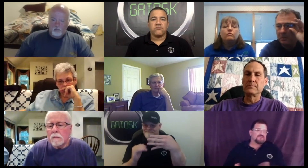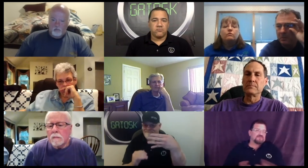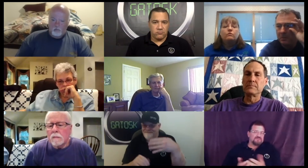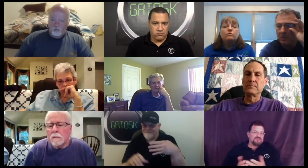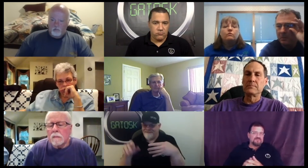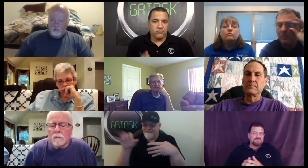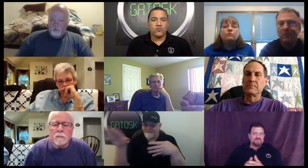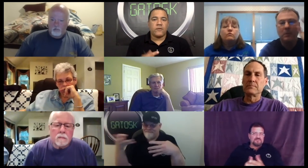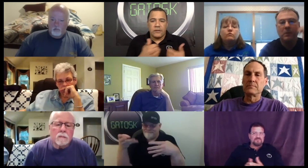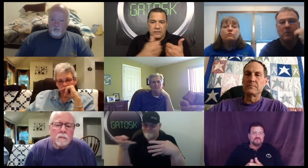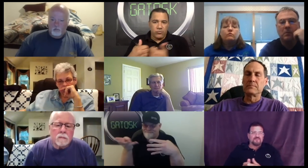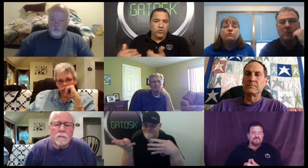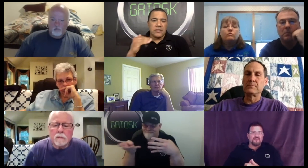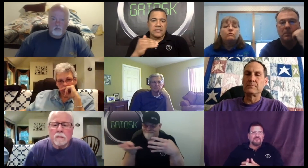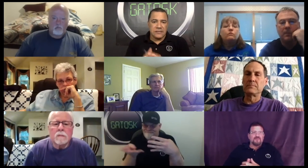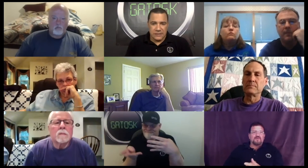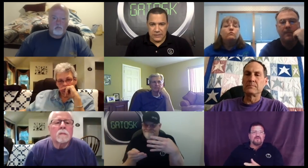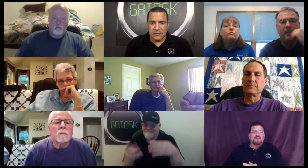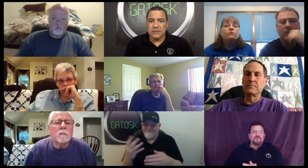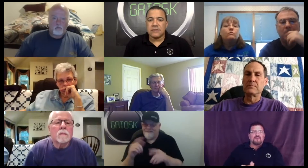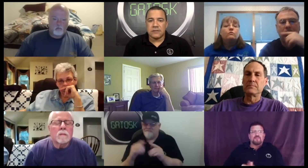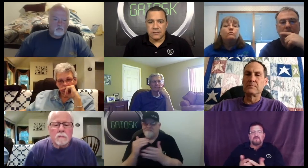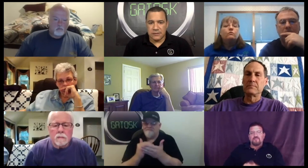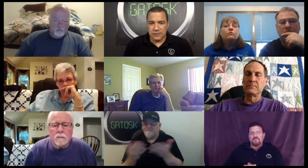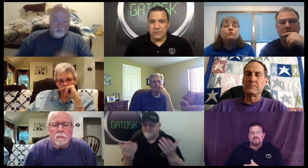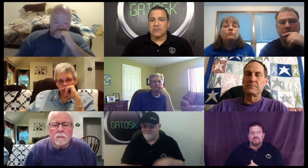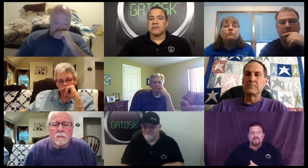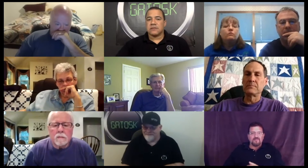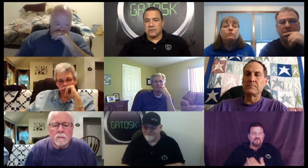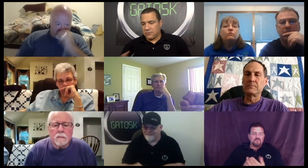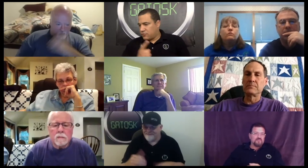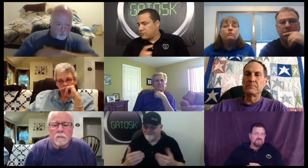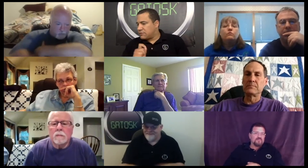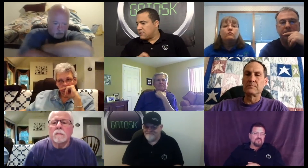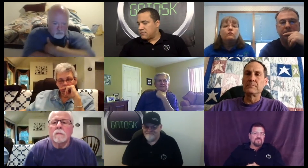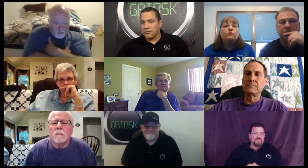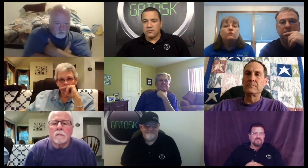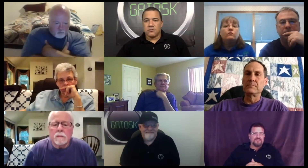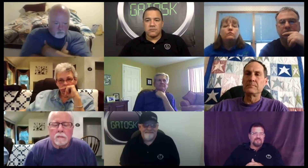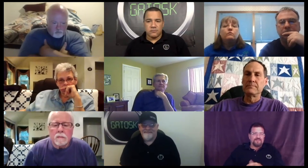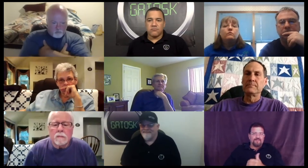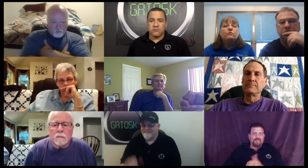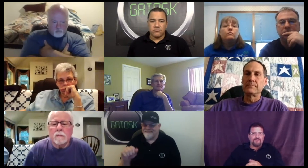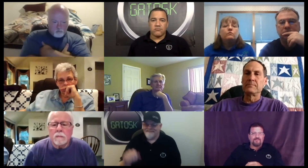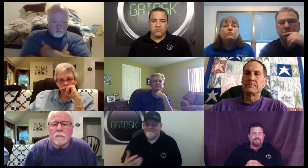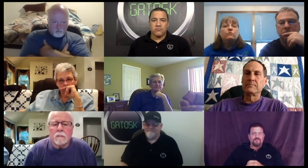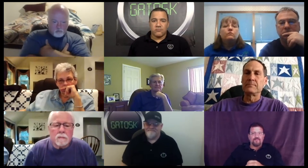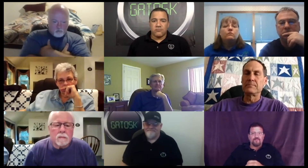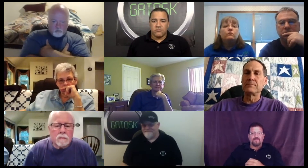designer. Something should be clear. Kind of makes separate lists of some sort. Yes, that's correct. Exactly.